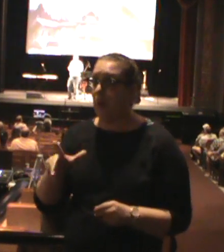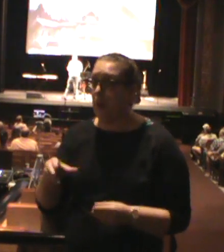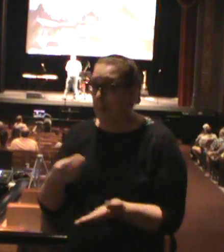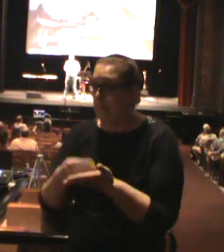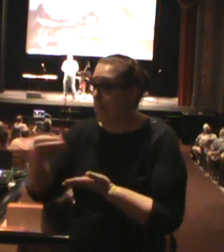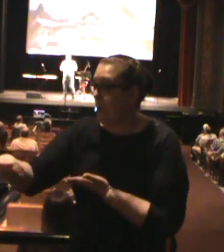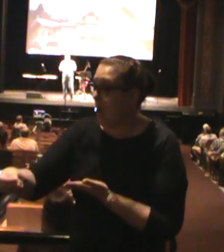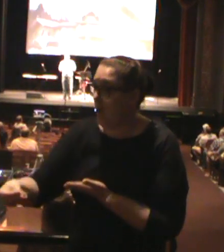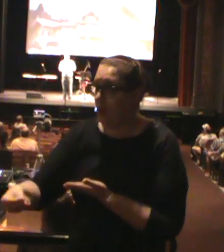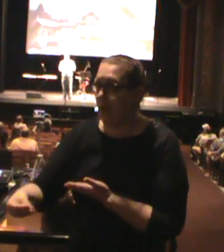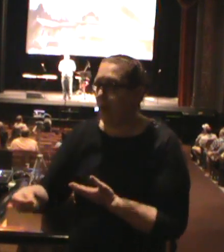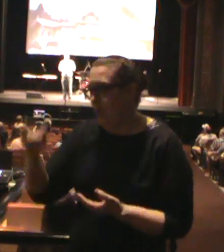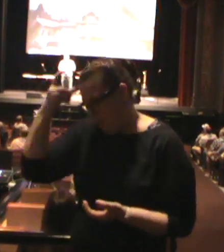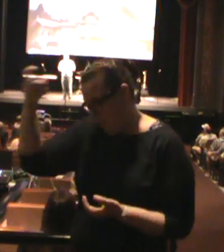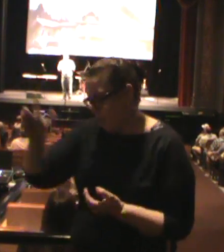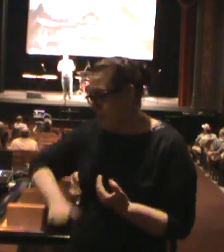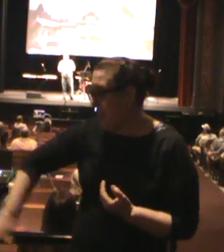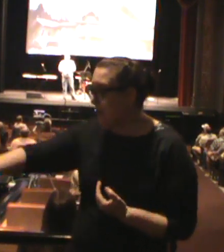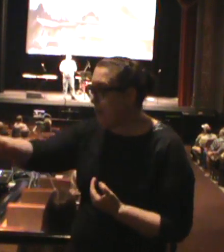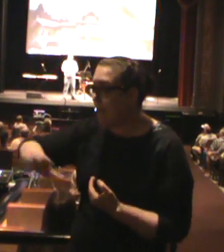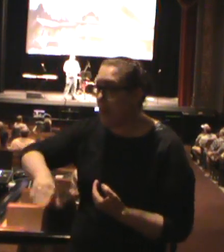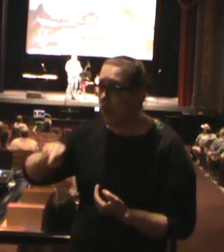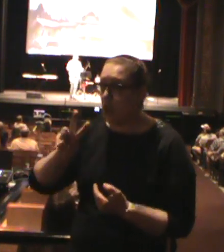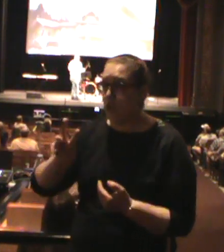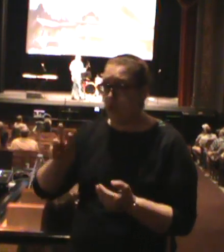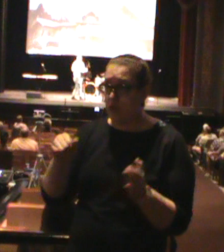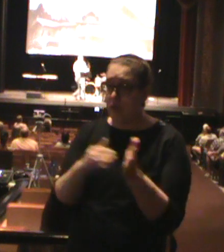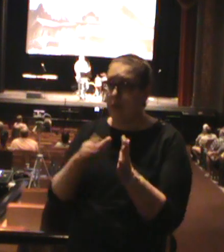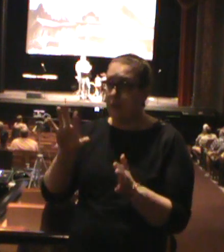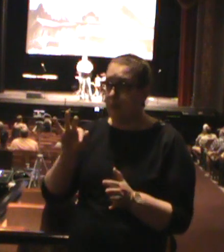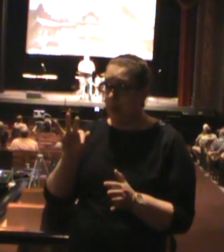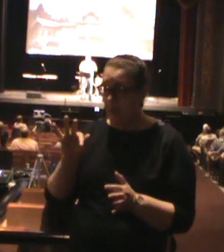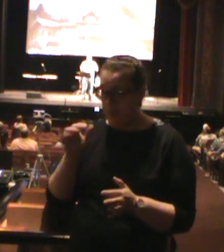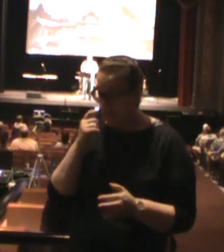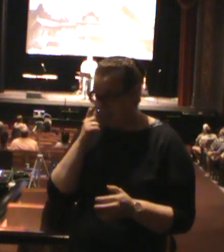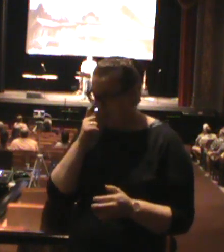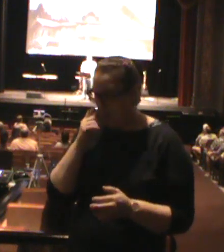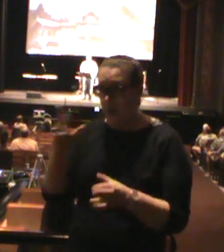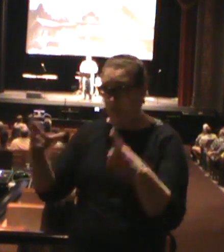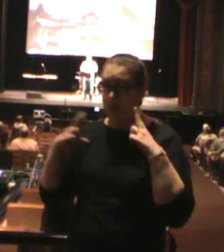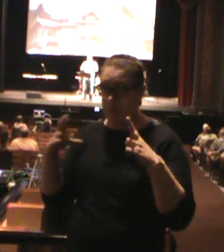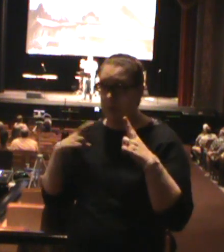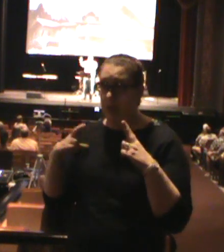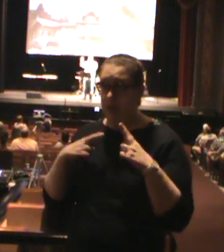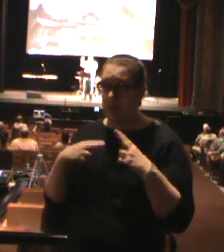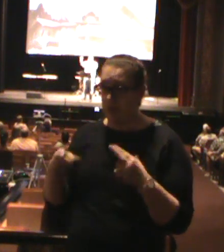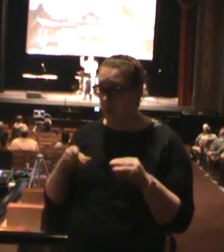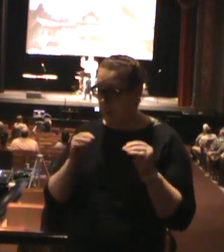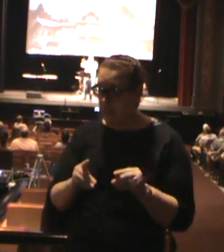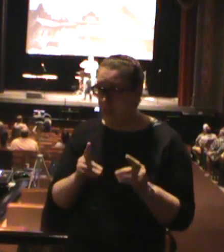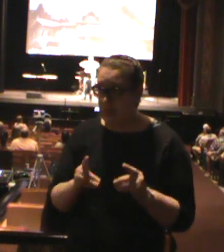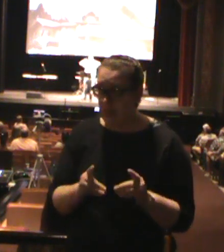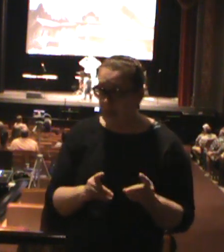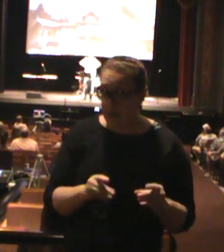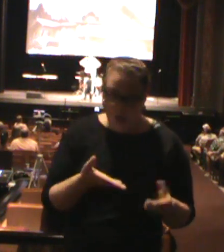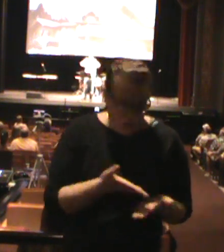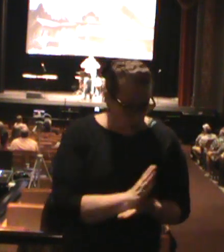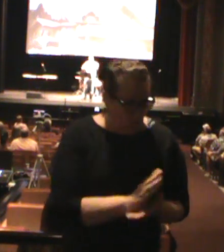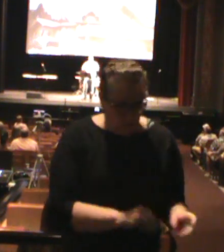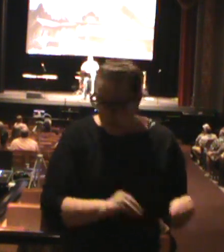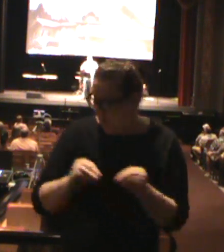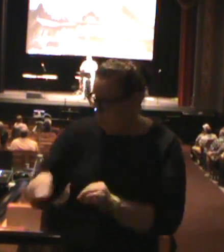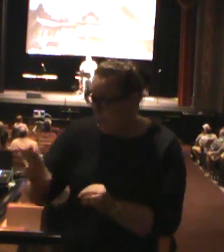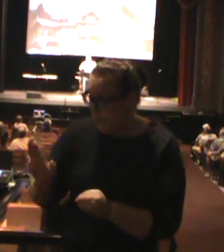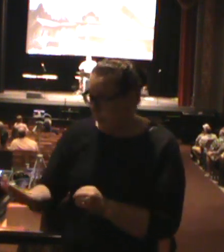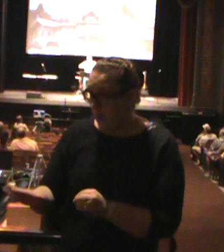2019 to prepare for retirement. And because COVID was coming, they literally decided, let's move to our dream piece of land. It